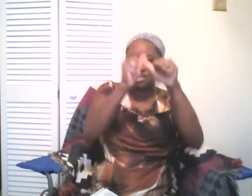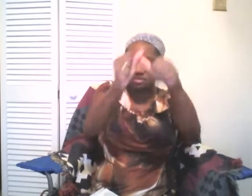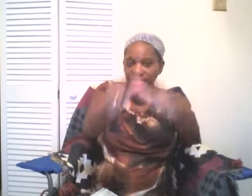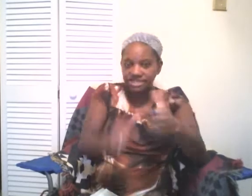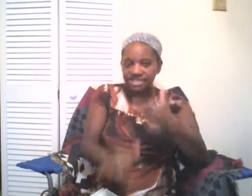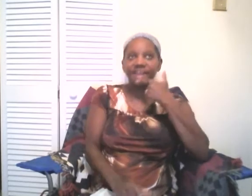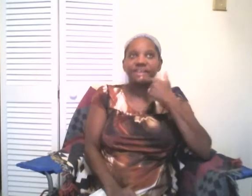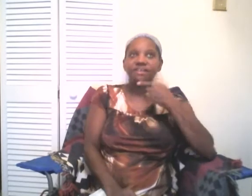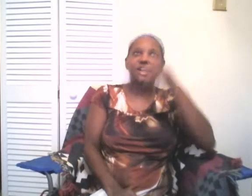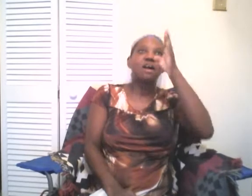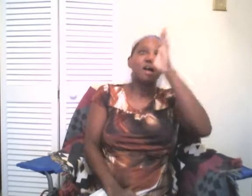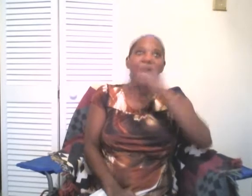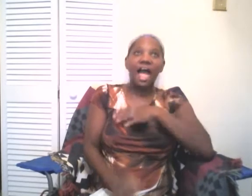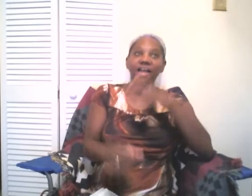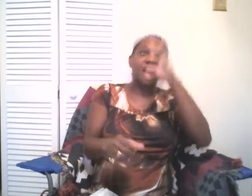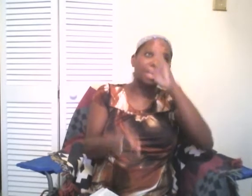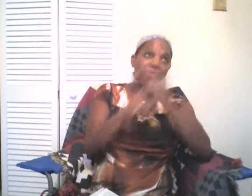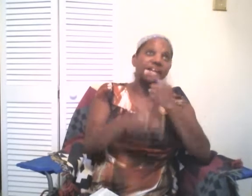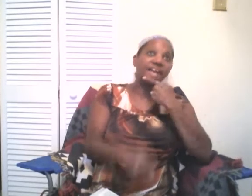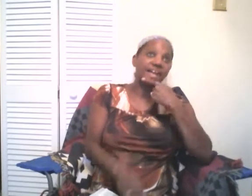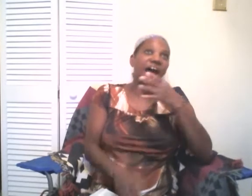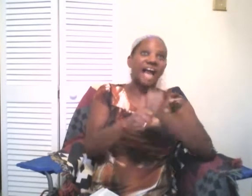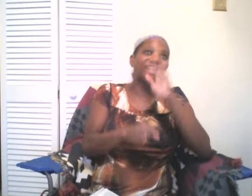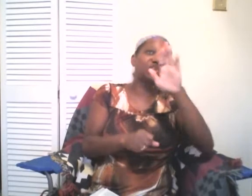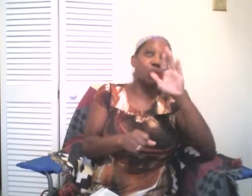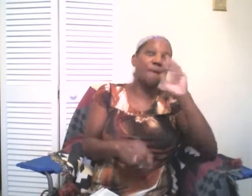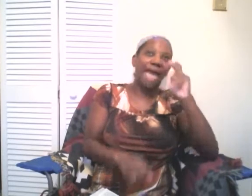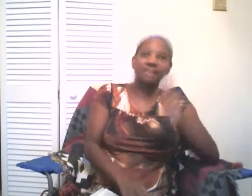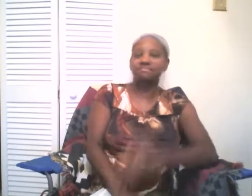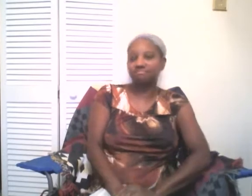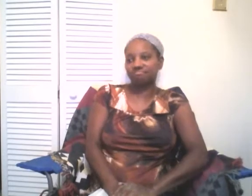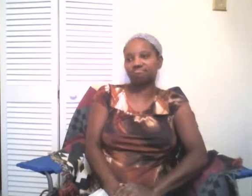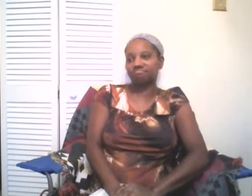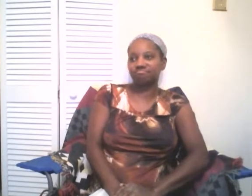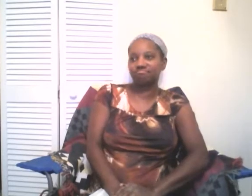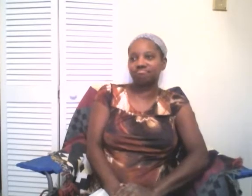continually saying, God kept saying, I got your back.